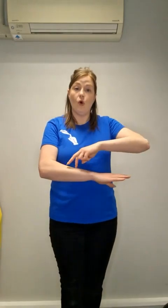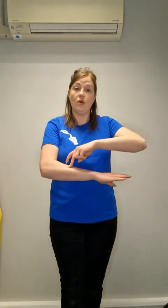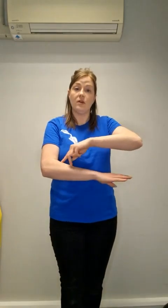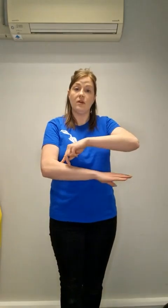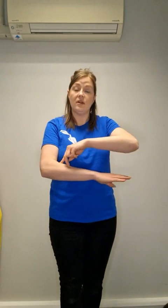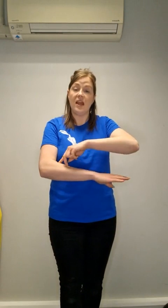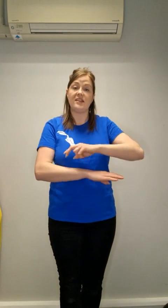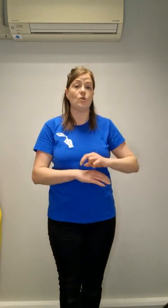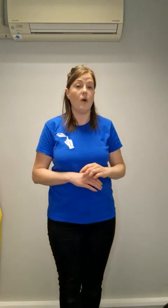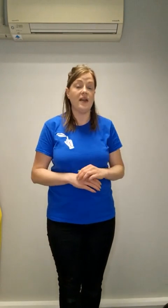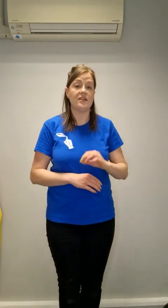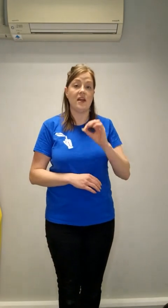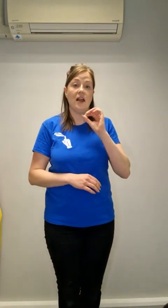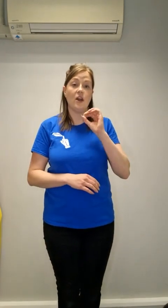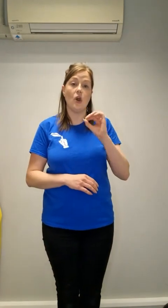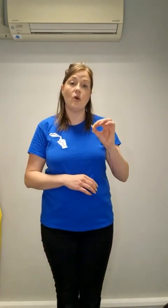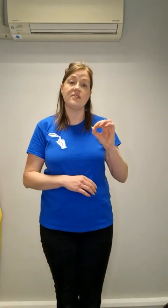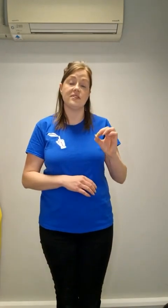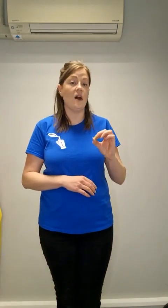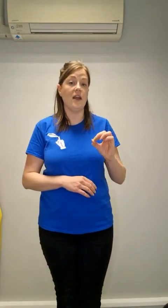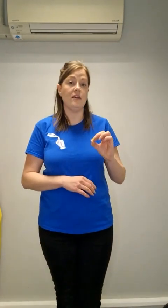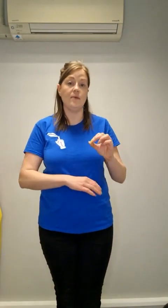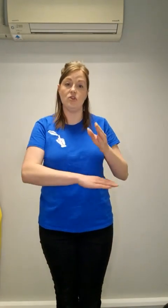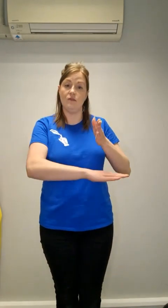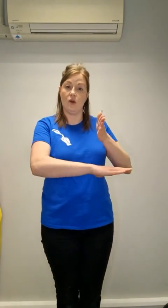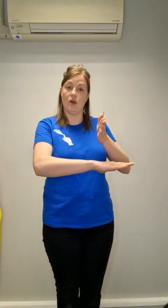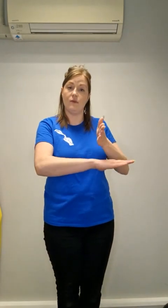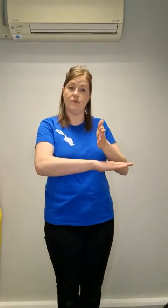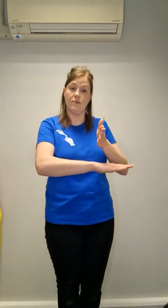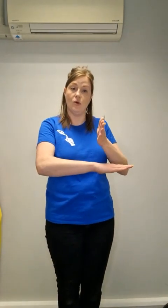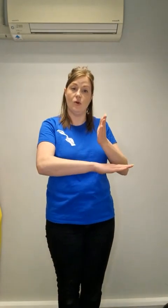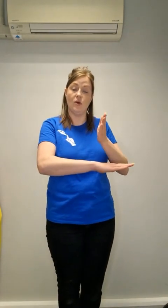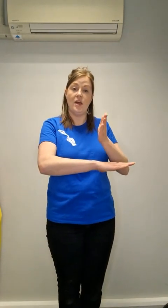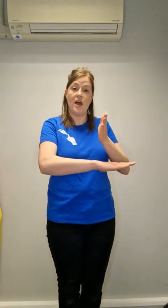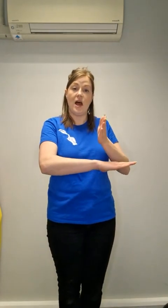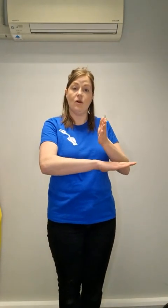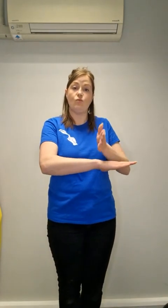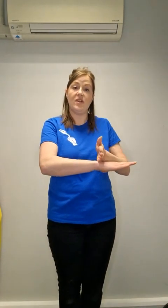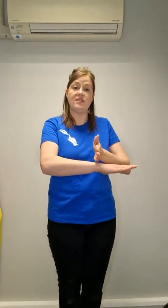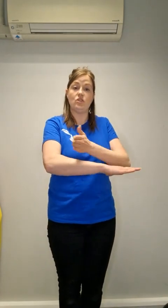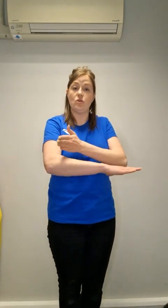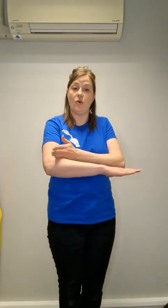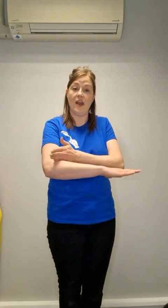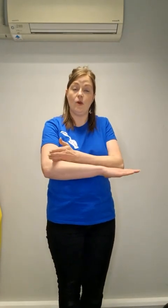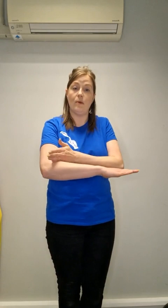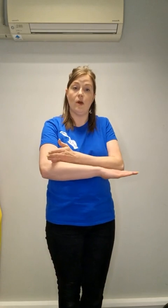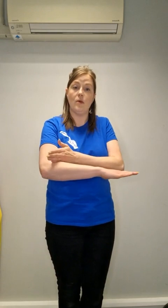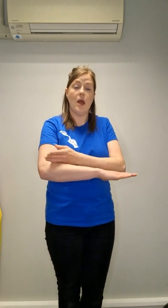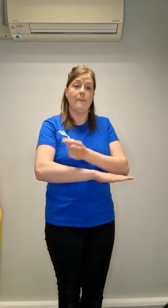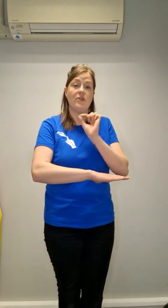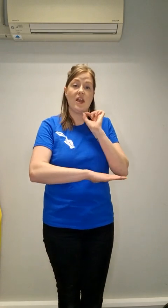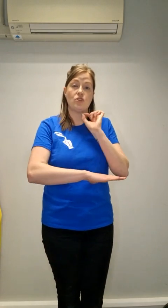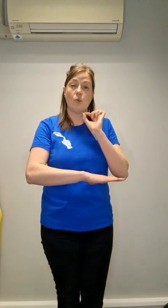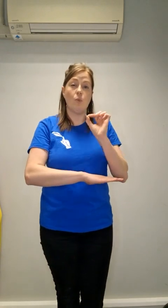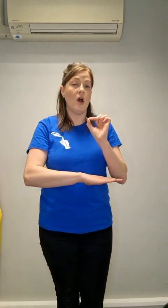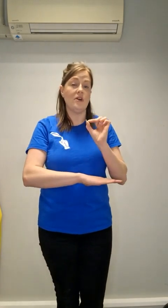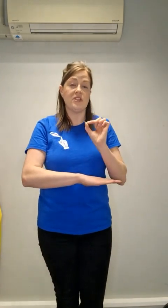walk, it's quite a long sign because you've got to go from your wrist to your elbow, but the actual word is